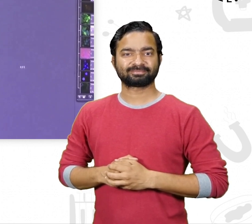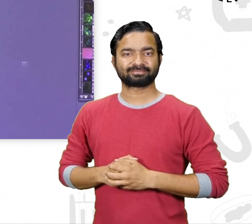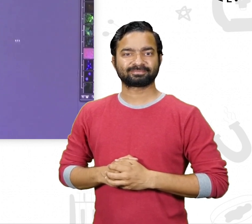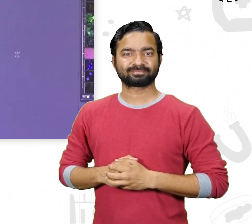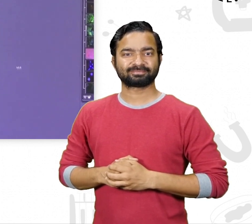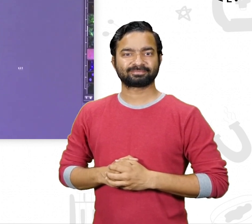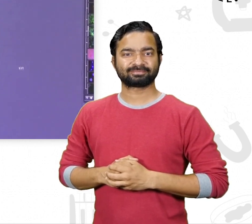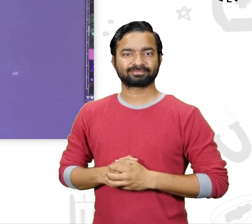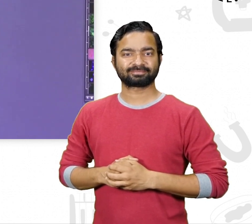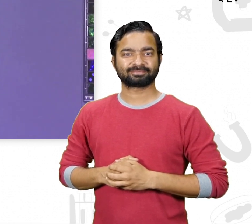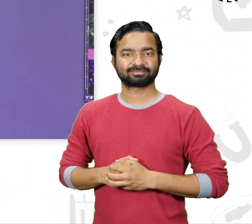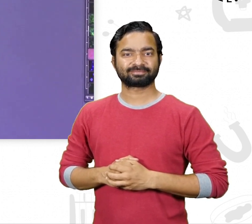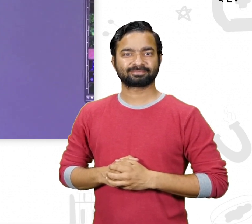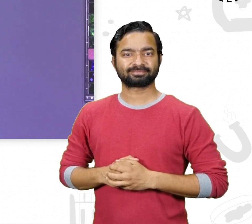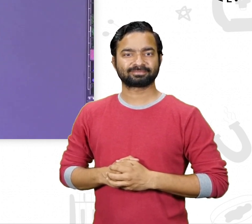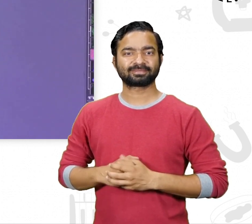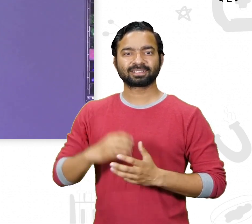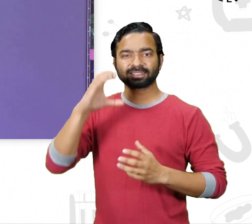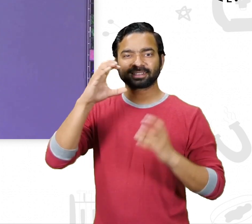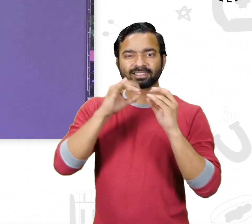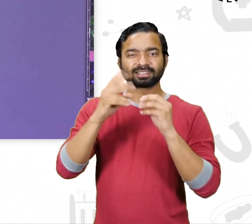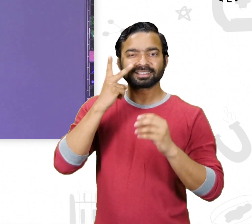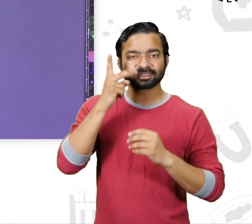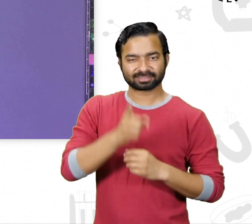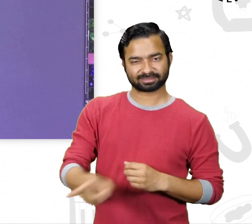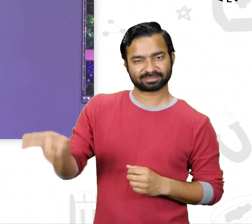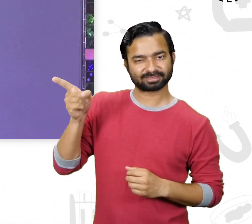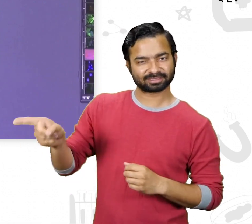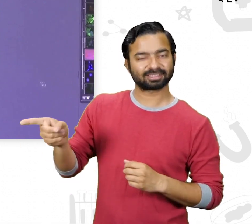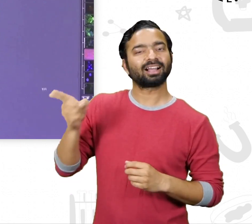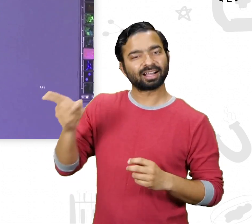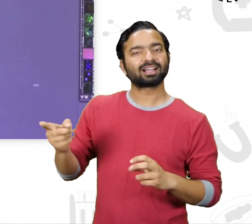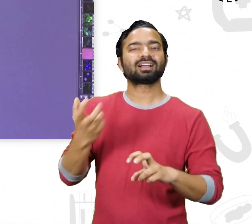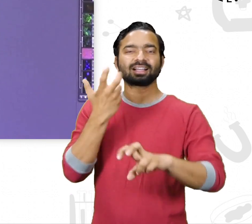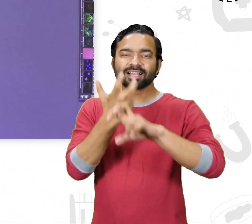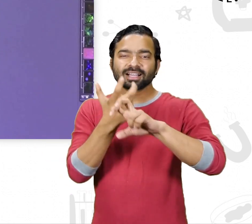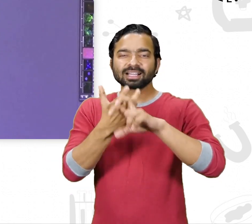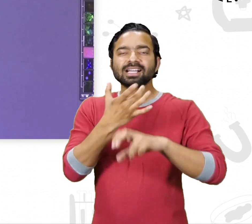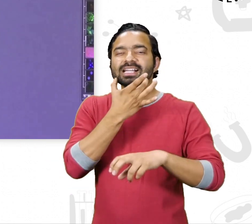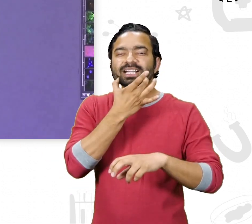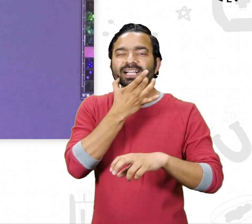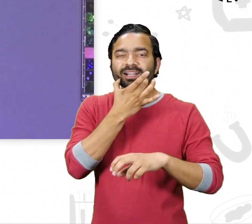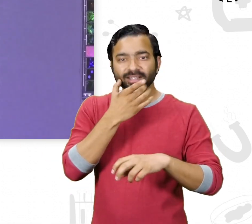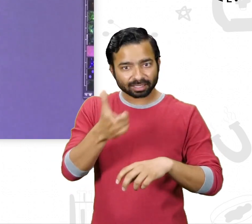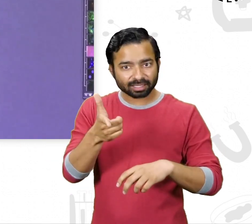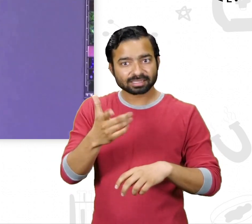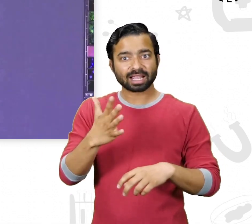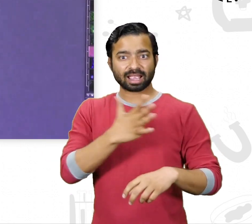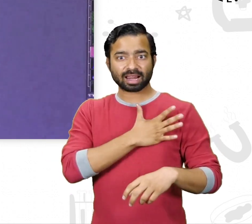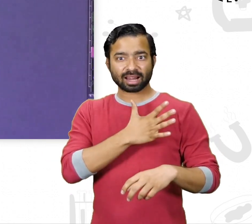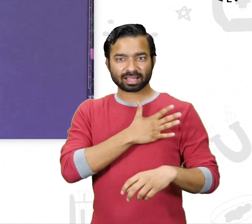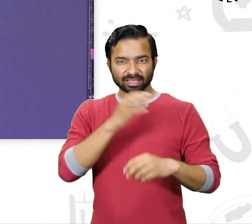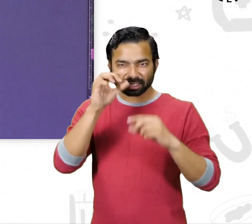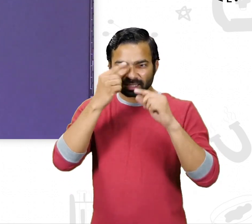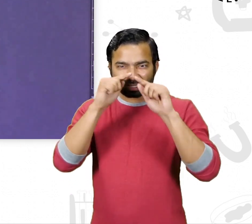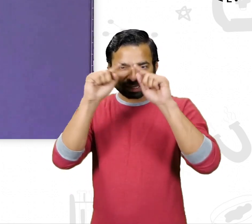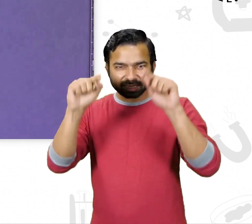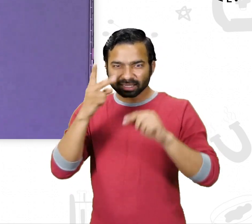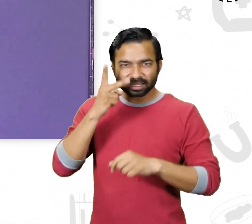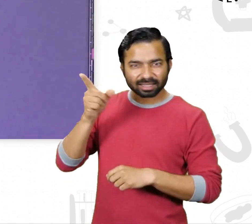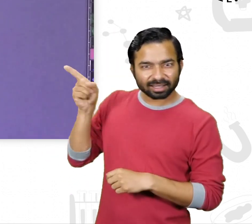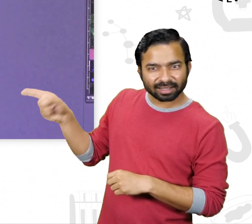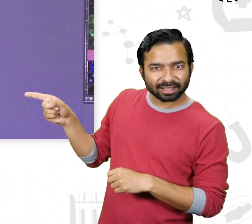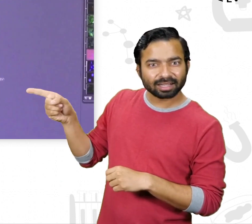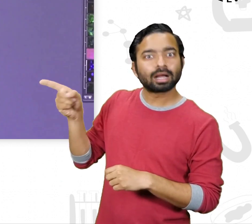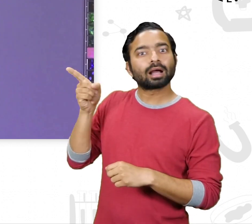This is also the cytoskeleton tagged by the phenolene dye. These are the pictures.